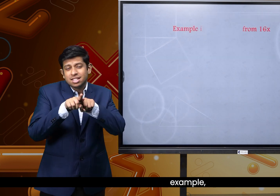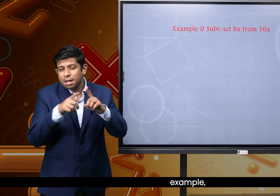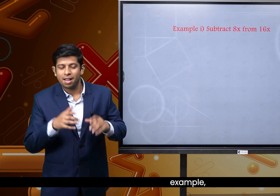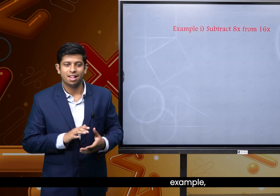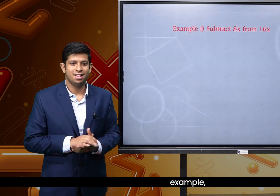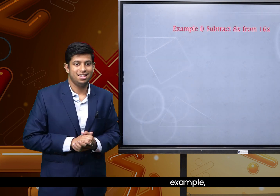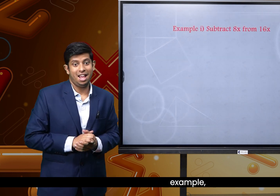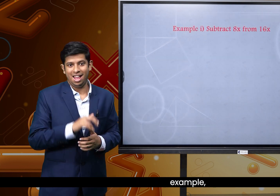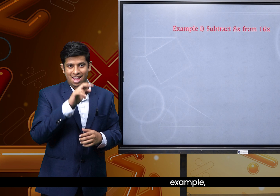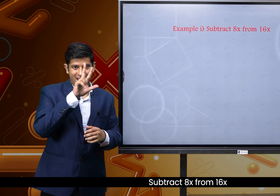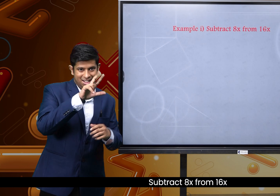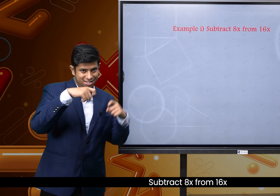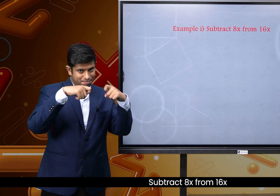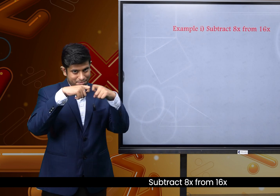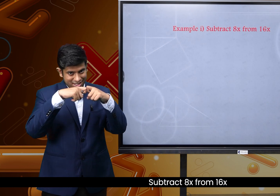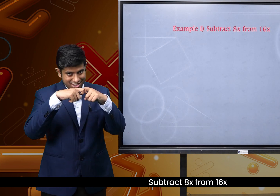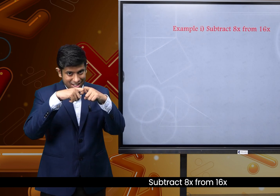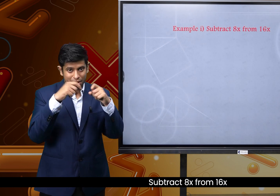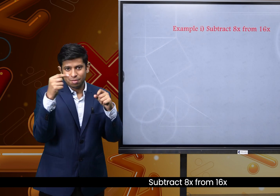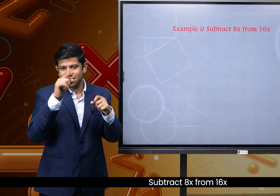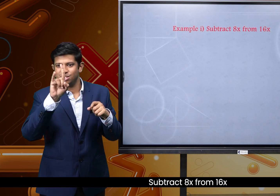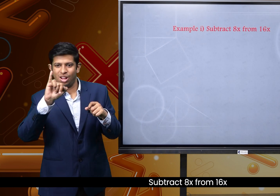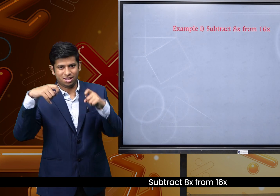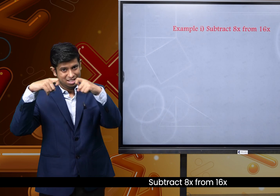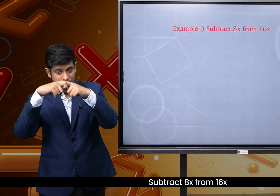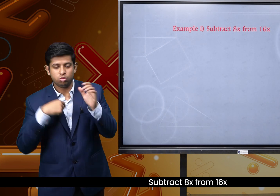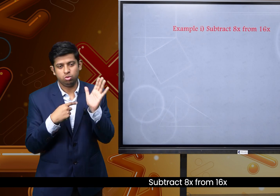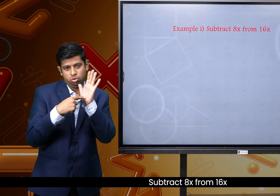Example: subtract 8x from 16x.